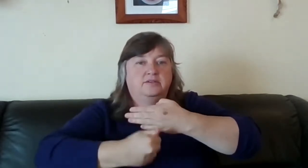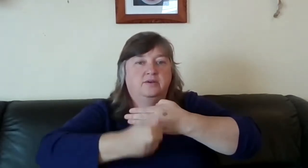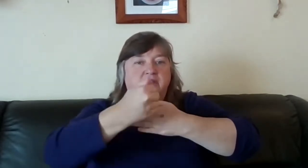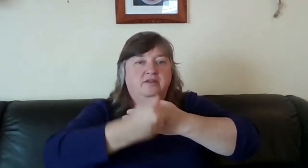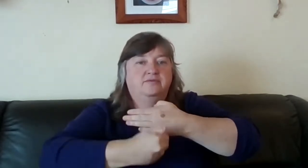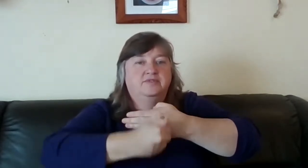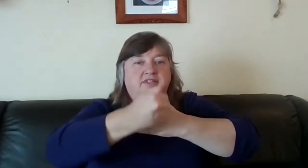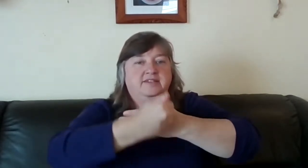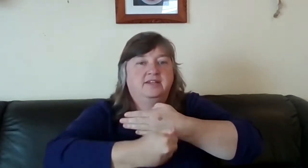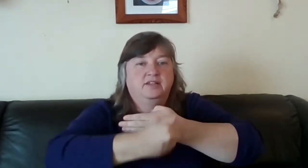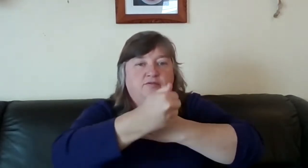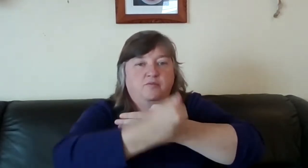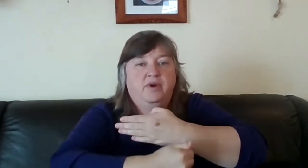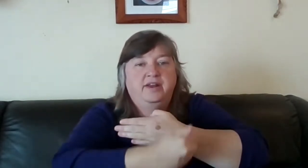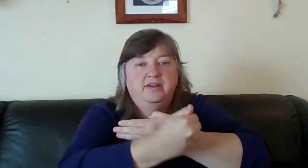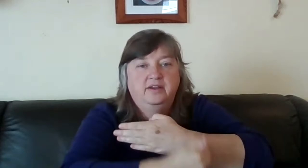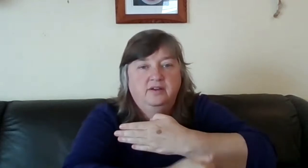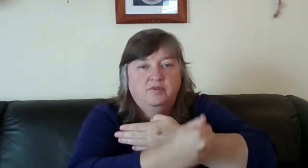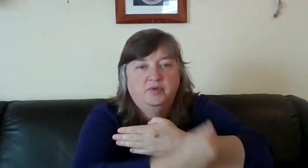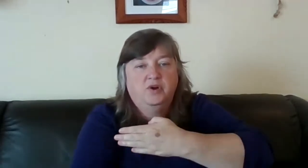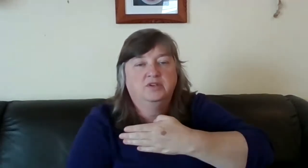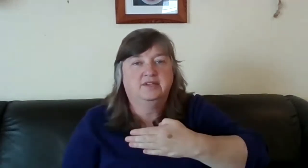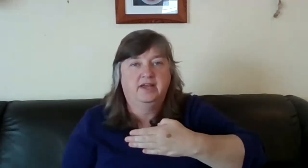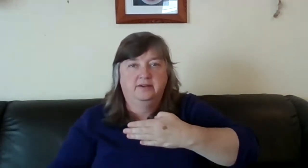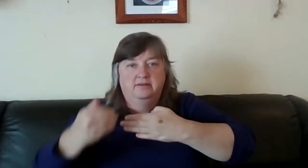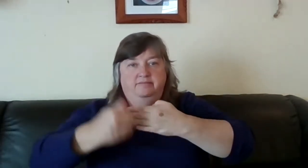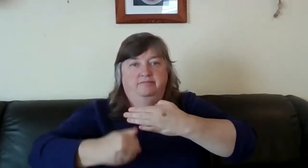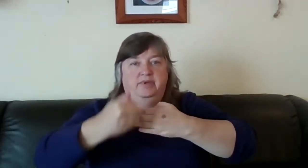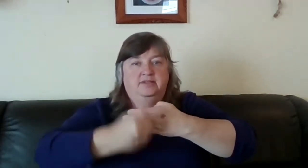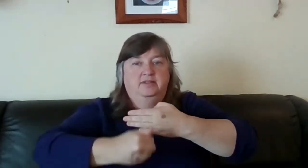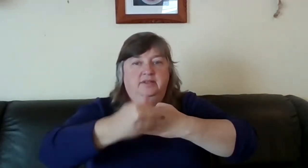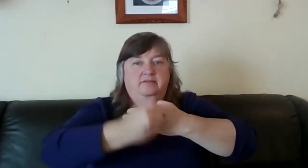So think of slicing a loaf of bread from the wrong side, basically.